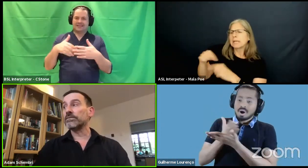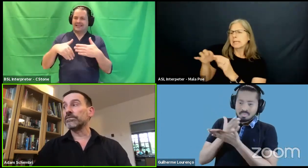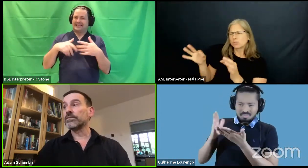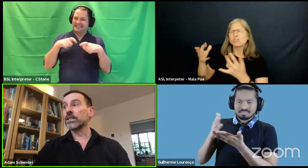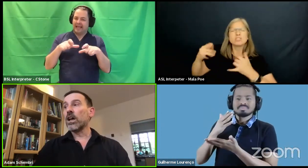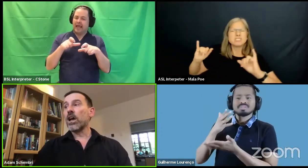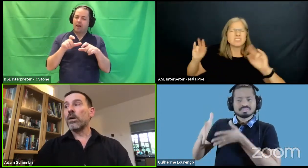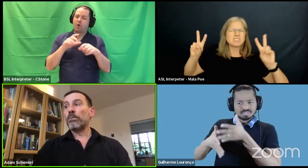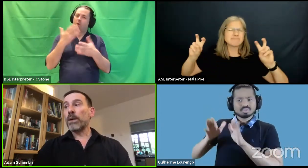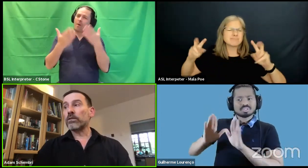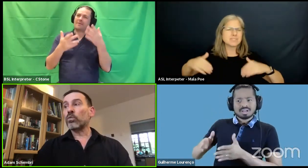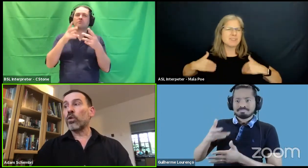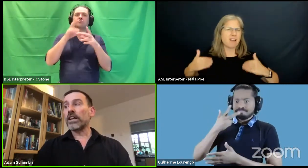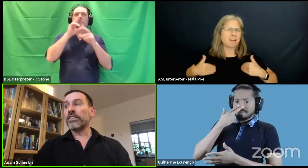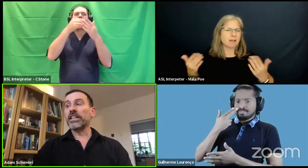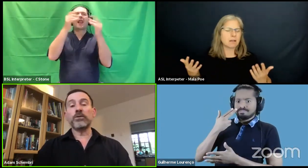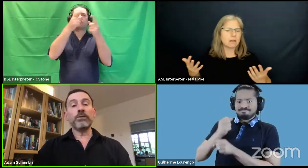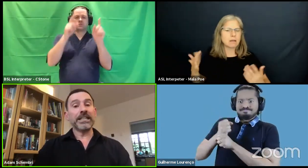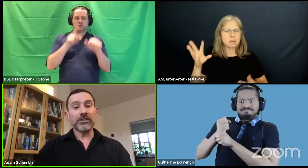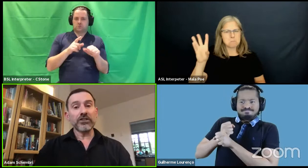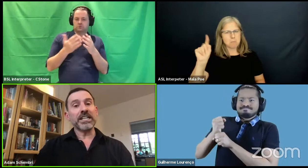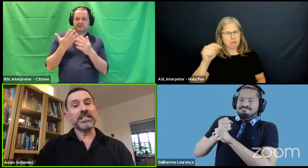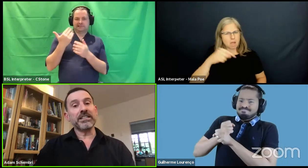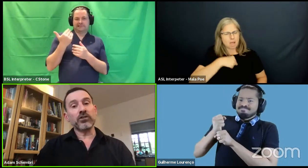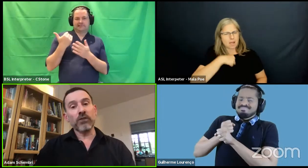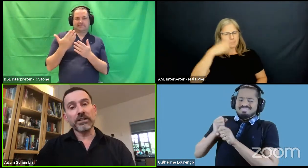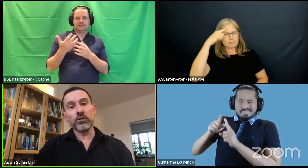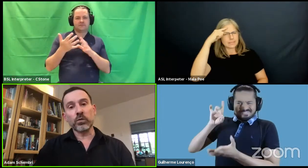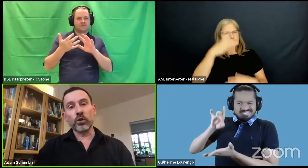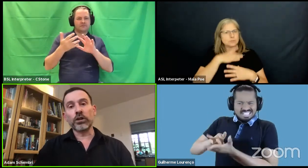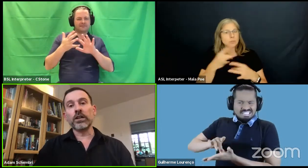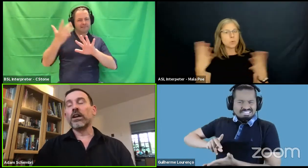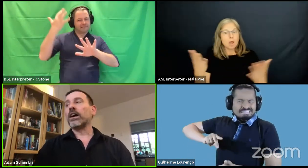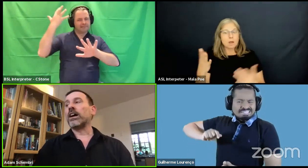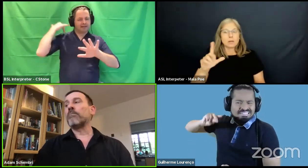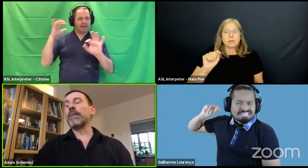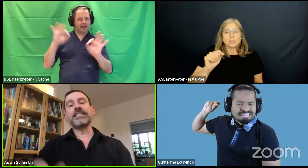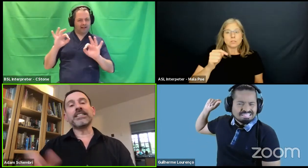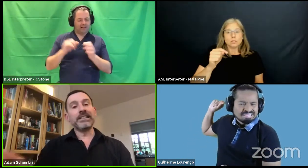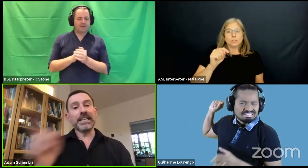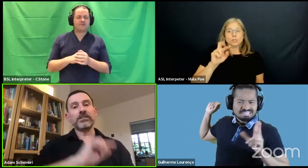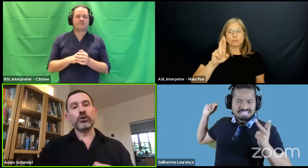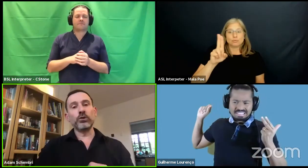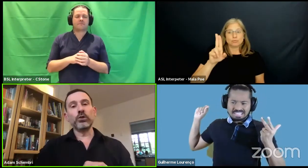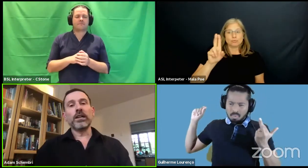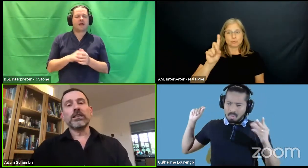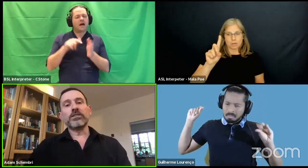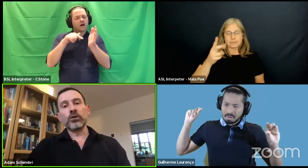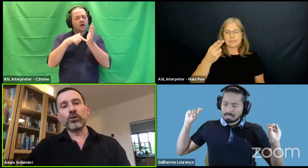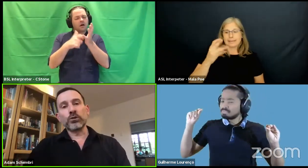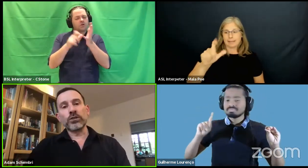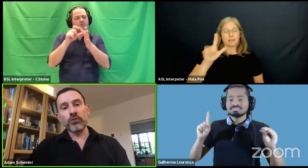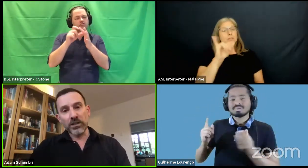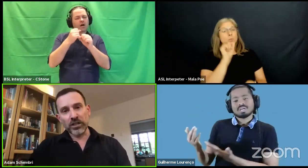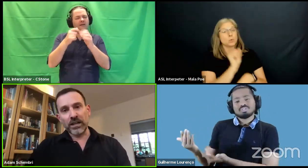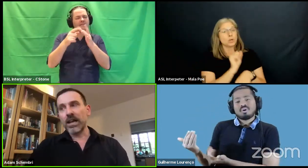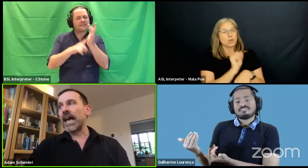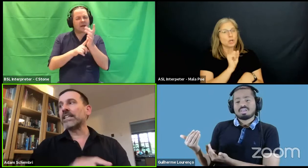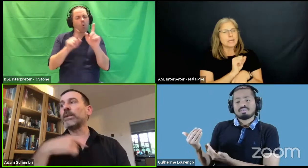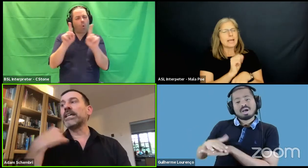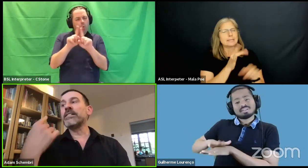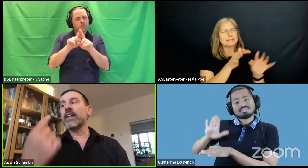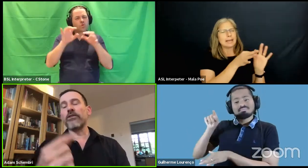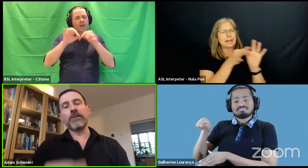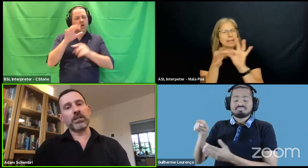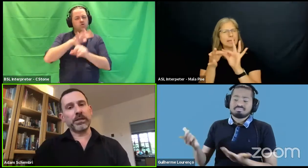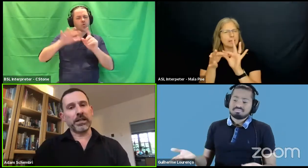young. But what I think is really interesting is that Traugott's work makes a link to social structure as